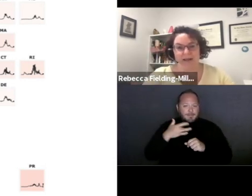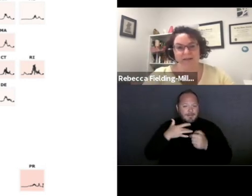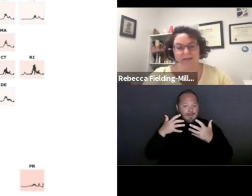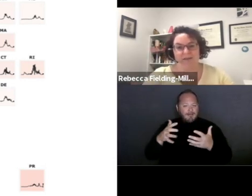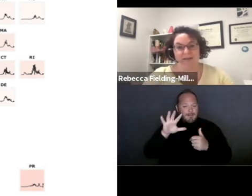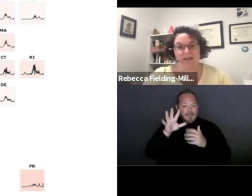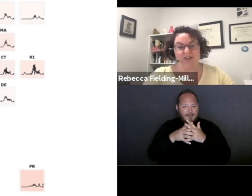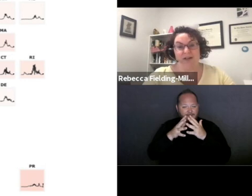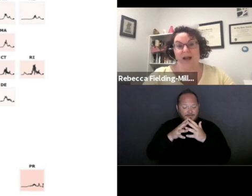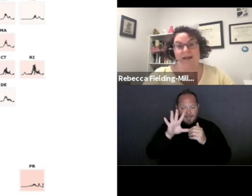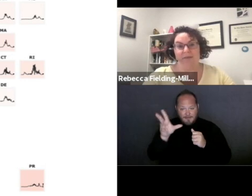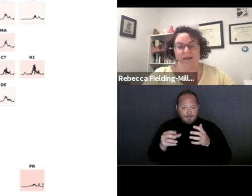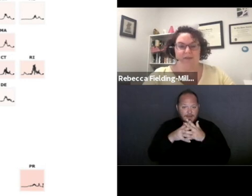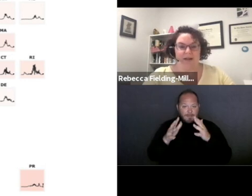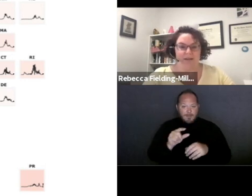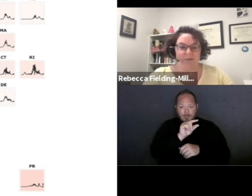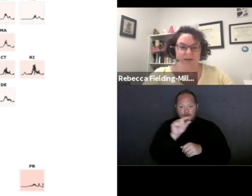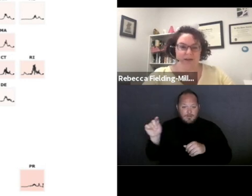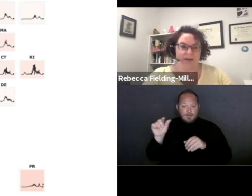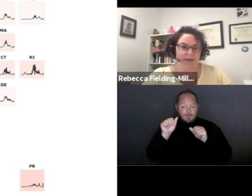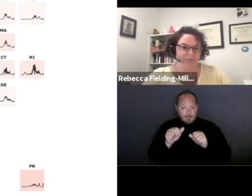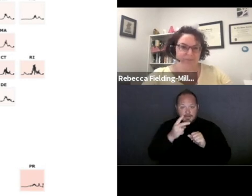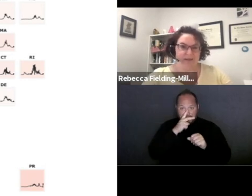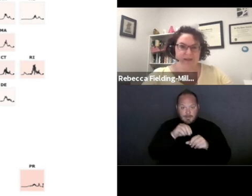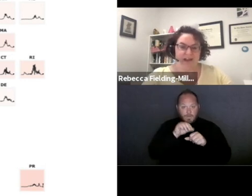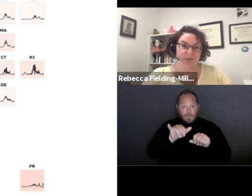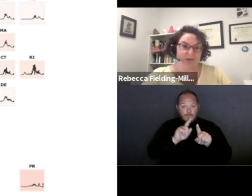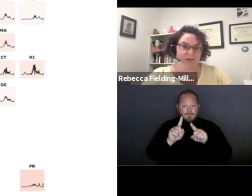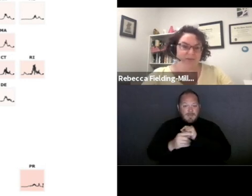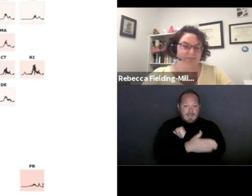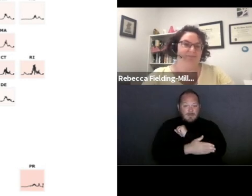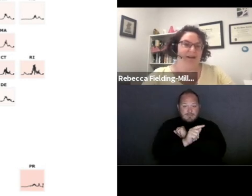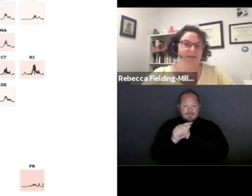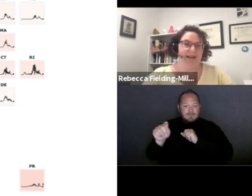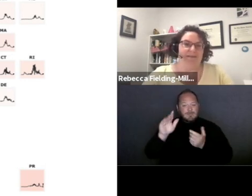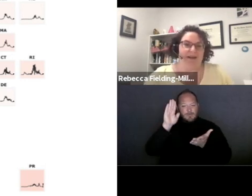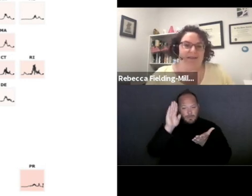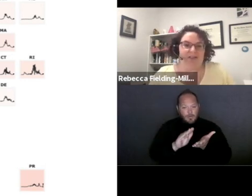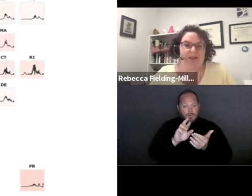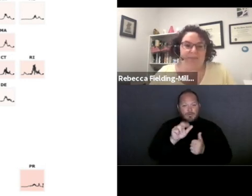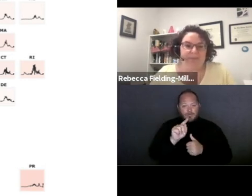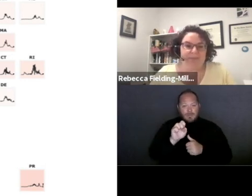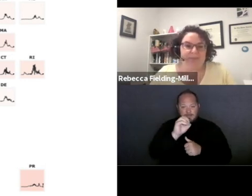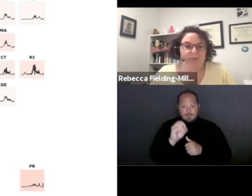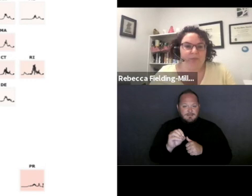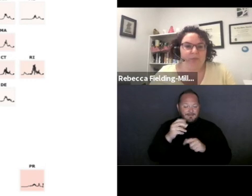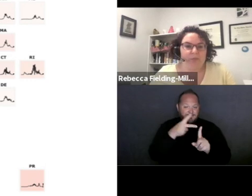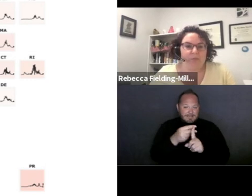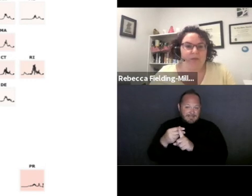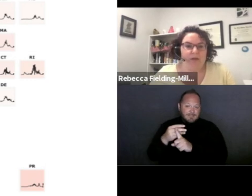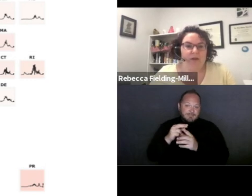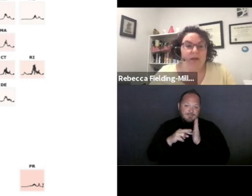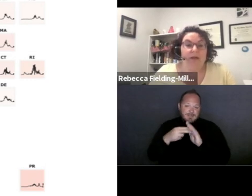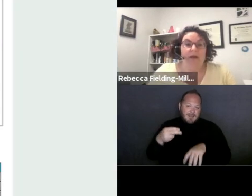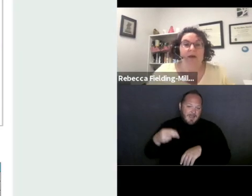lower rates of vaccination and higher rates of excess mortality as a result of a lack of vaccination.